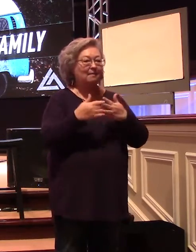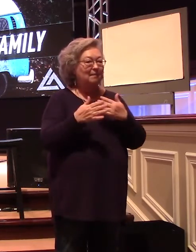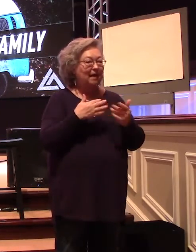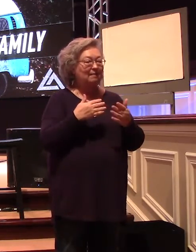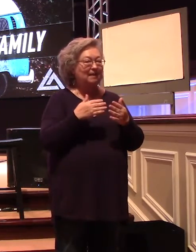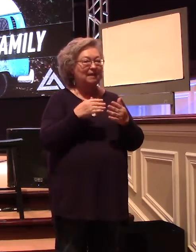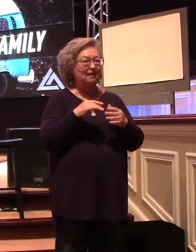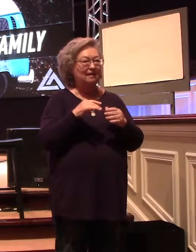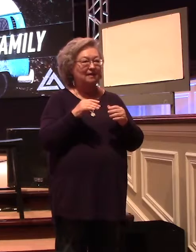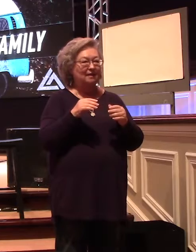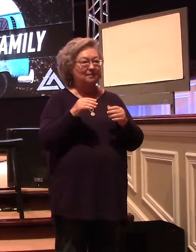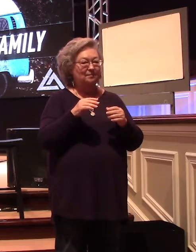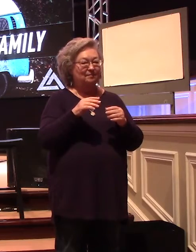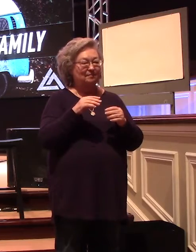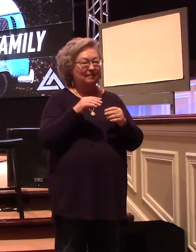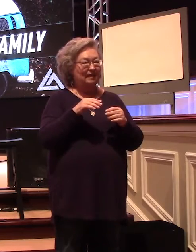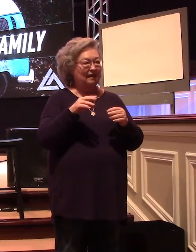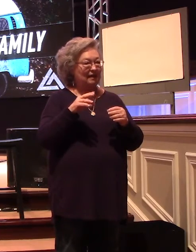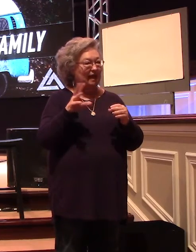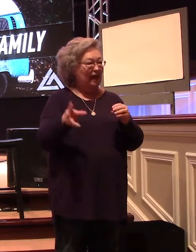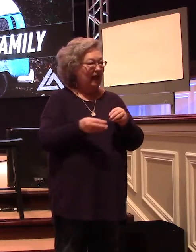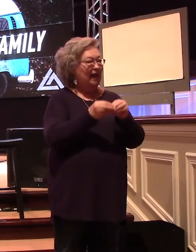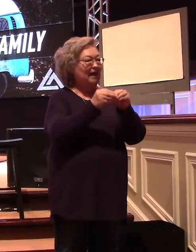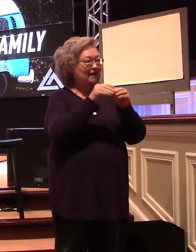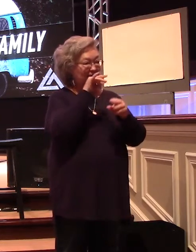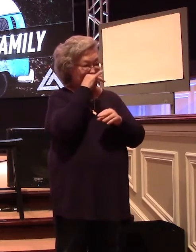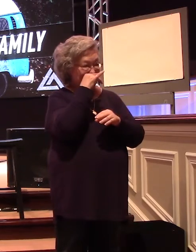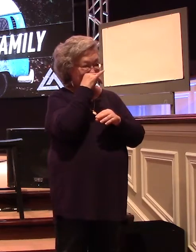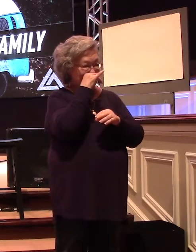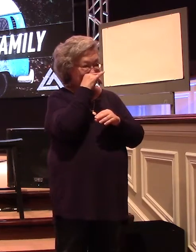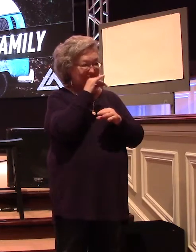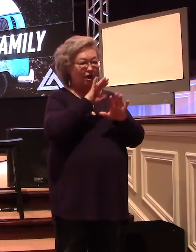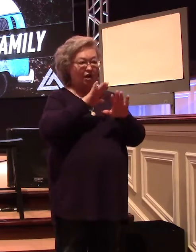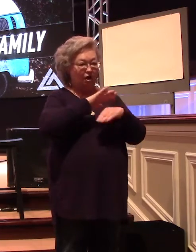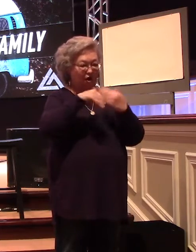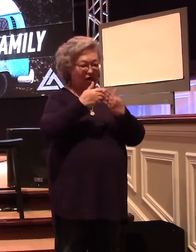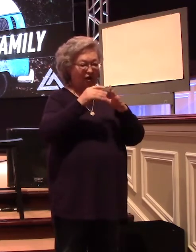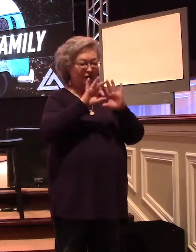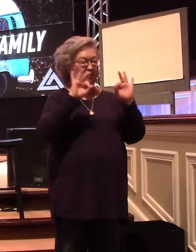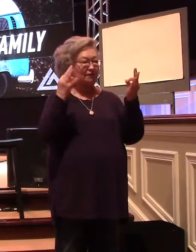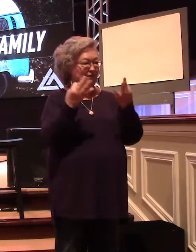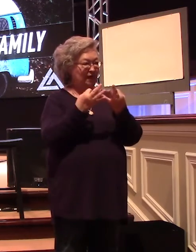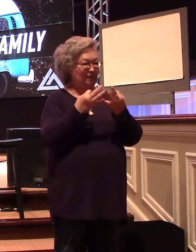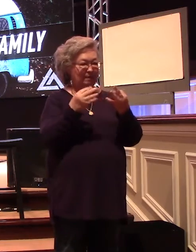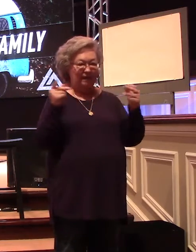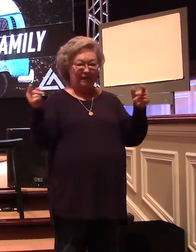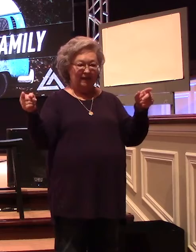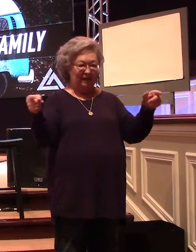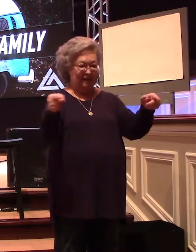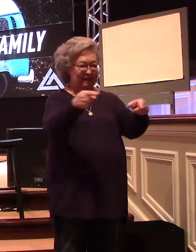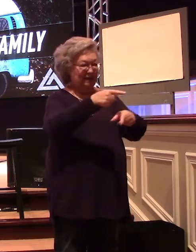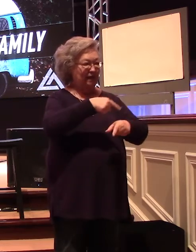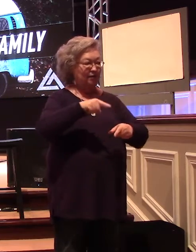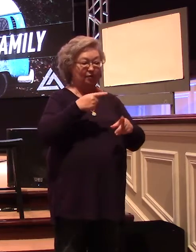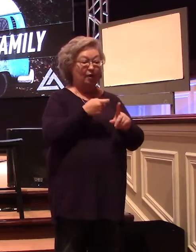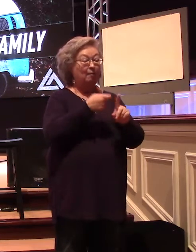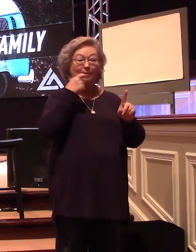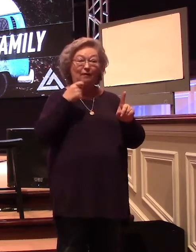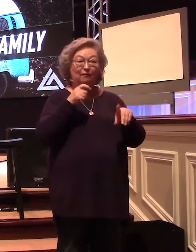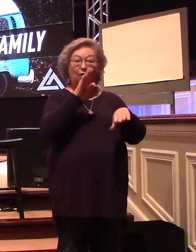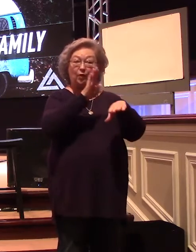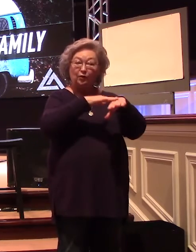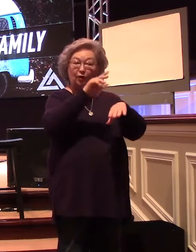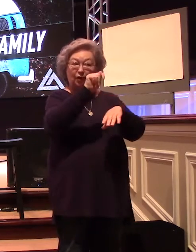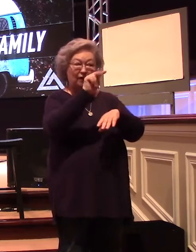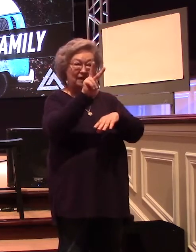on or start, you know, getting ready for bed. Just gather everybody up together and just say, hey, you know what? I want us to